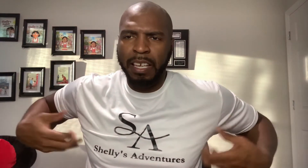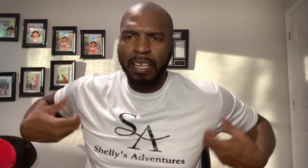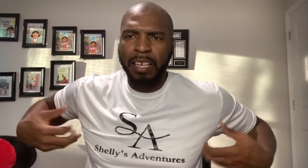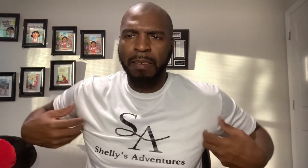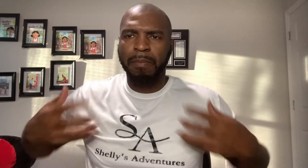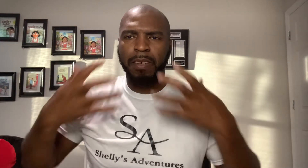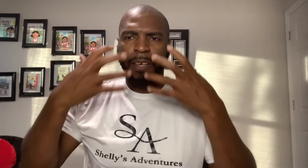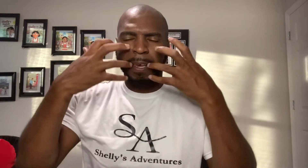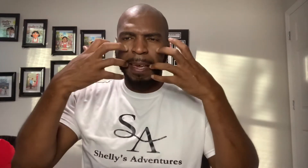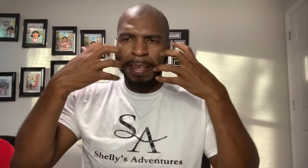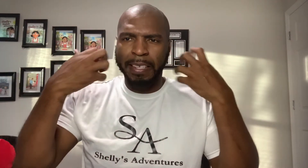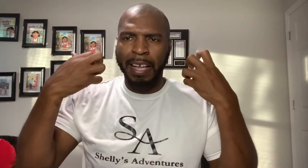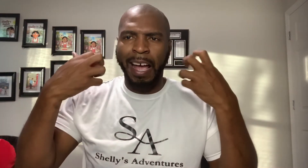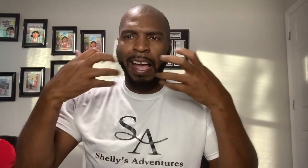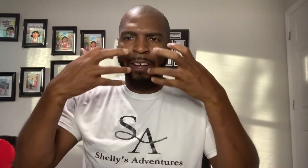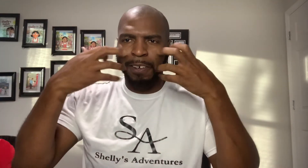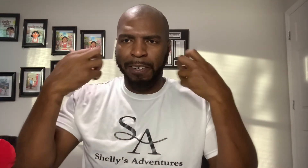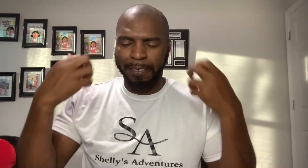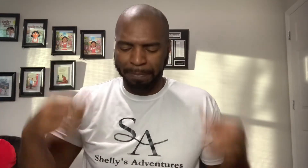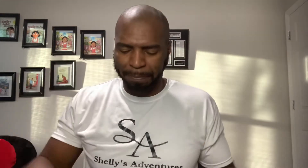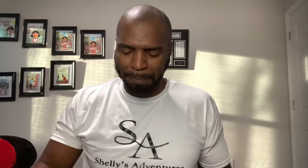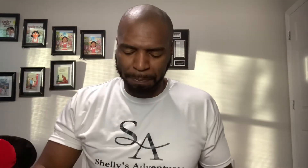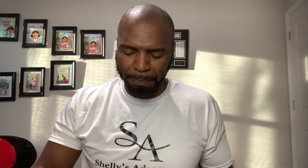monkey, and tiger.